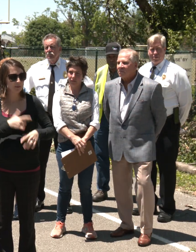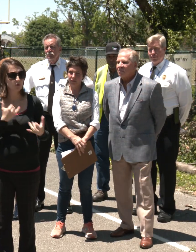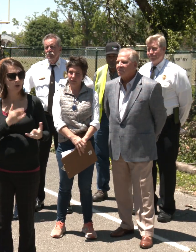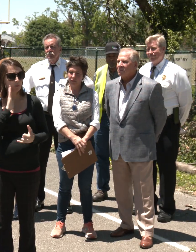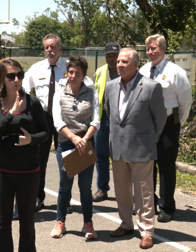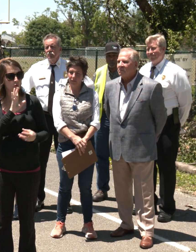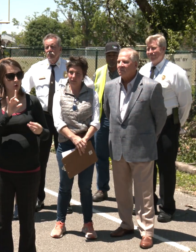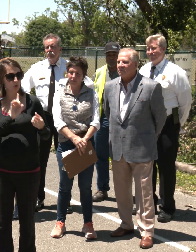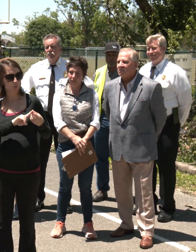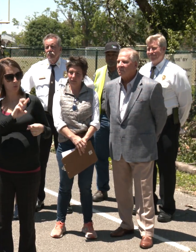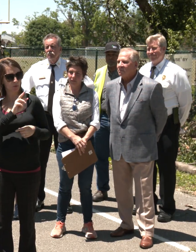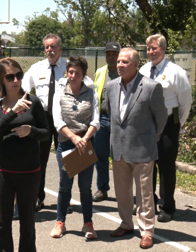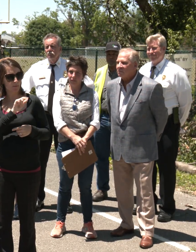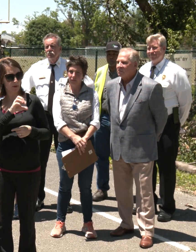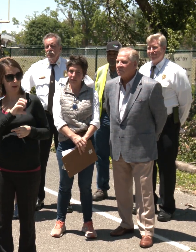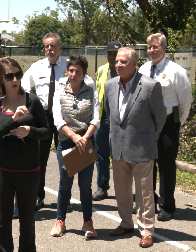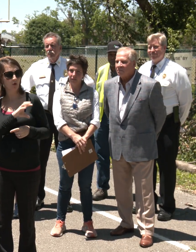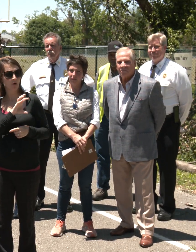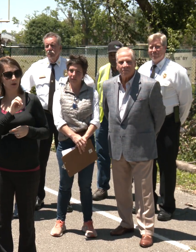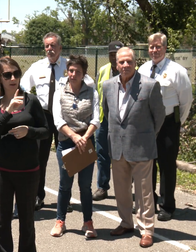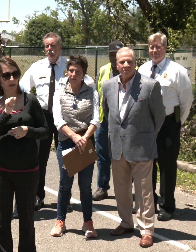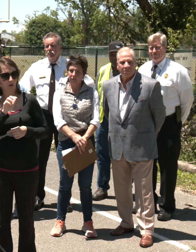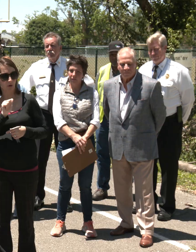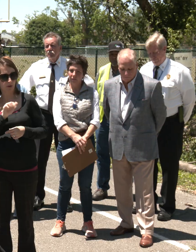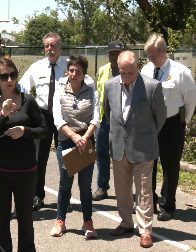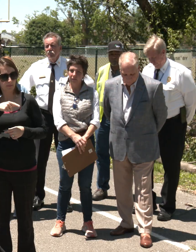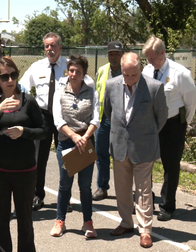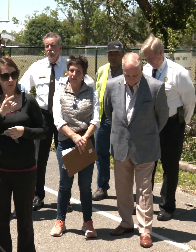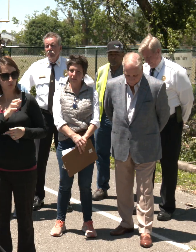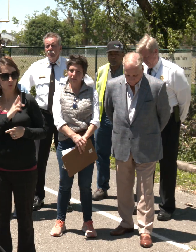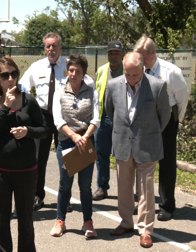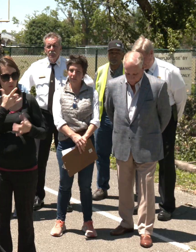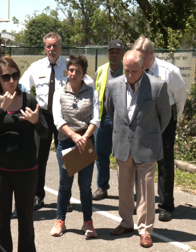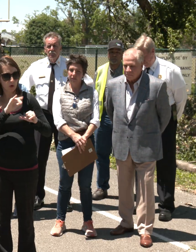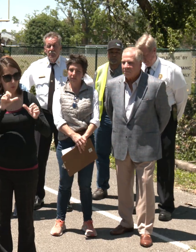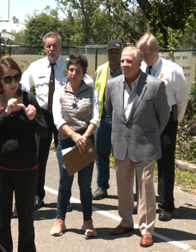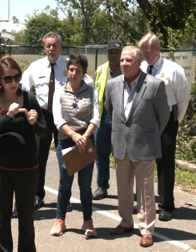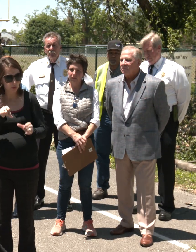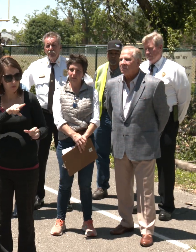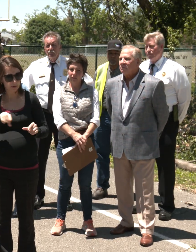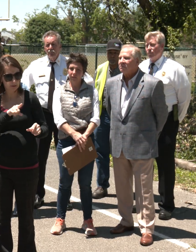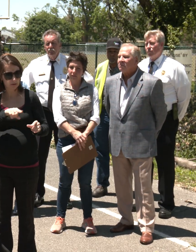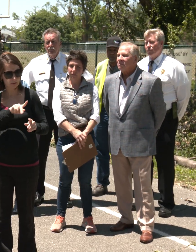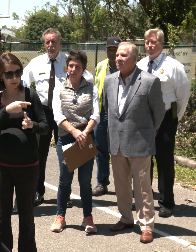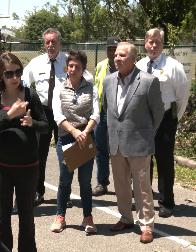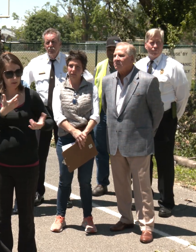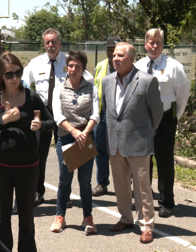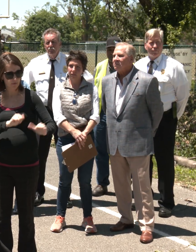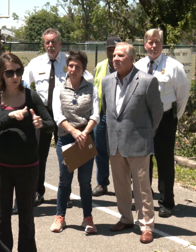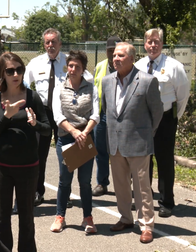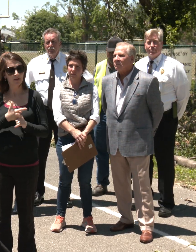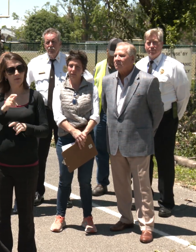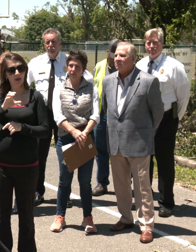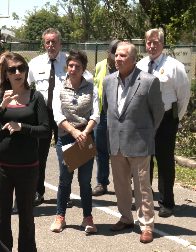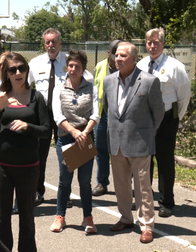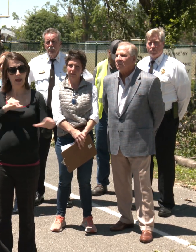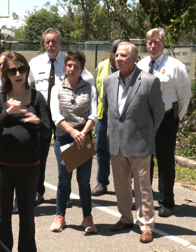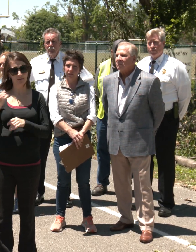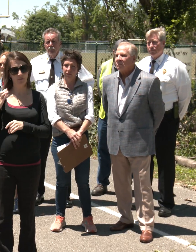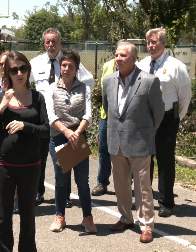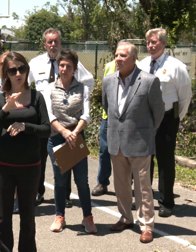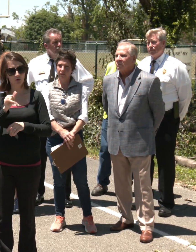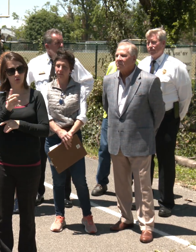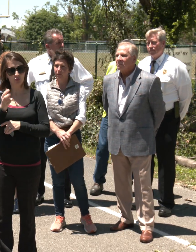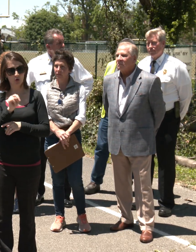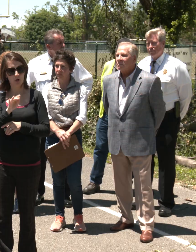Spencer, who is continuing to lead these efforts. We will get an update from Acting Commissioner John Walk from the